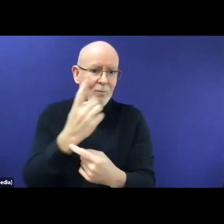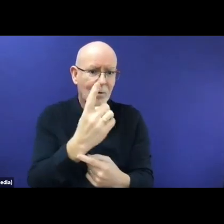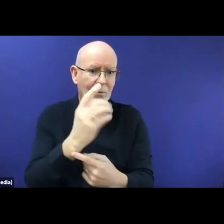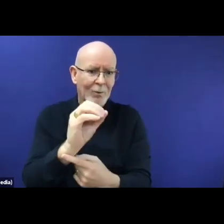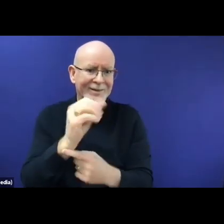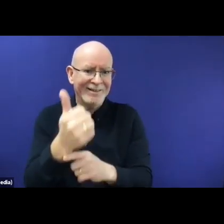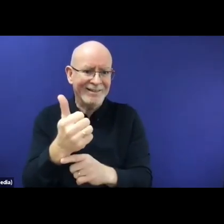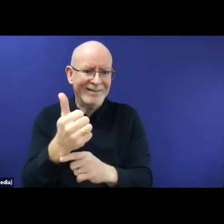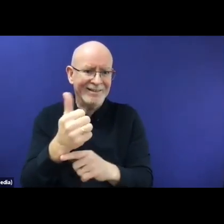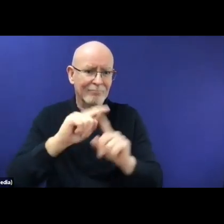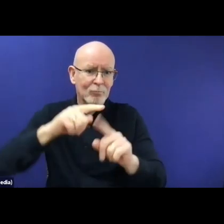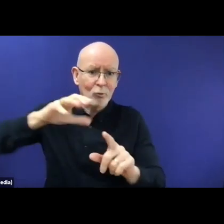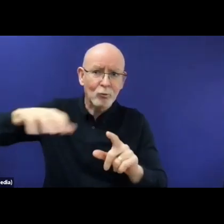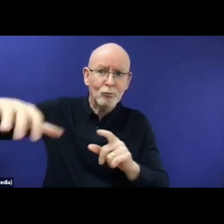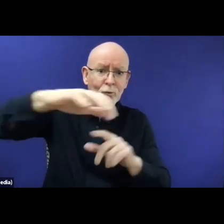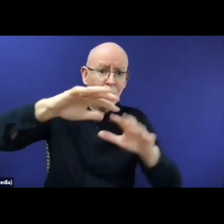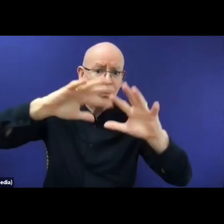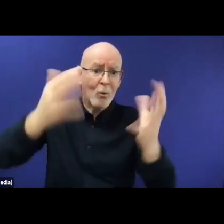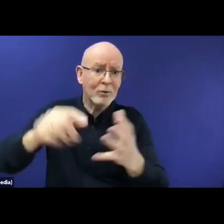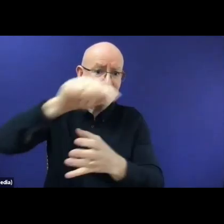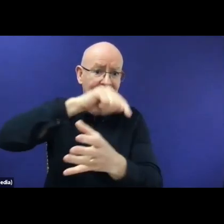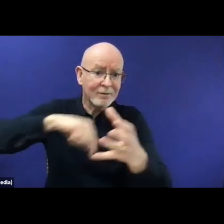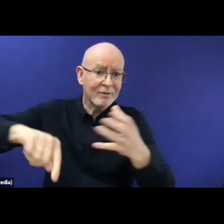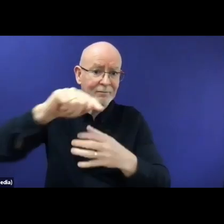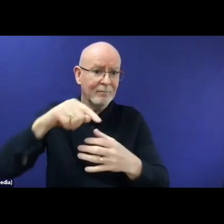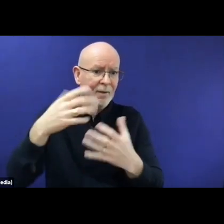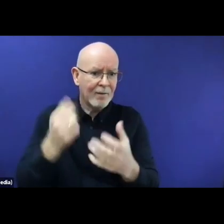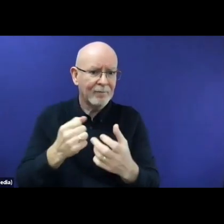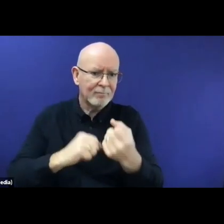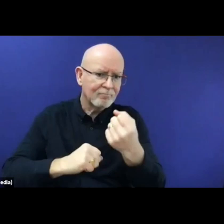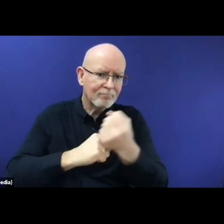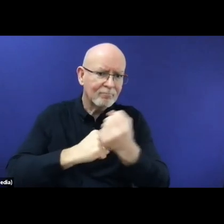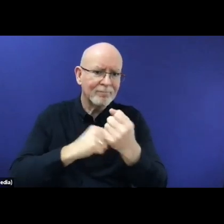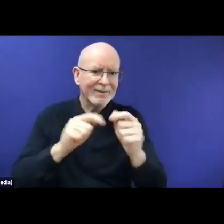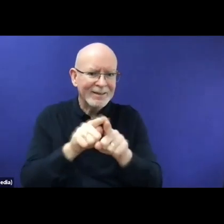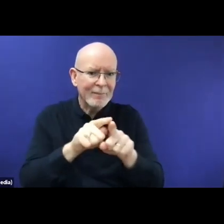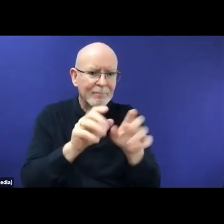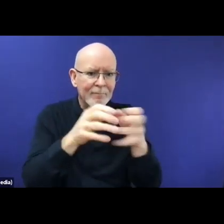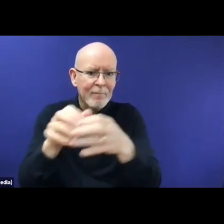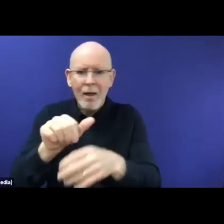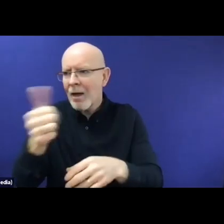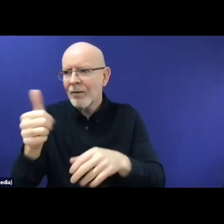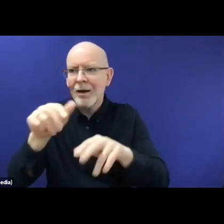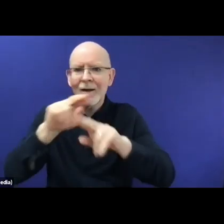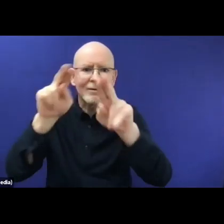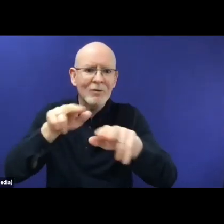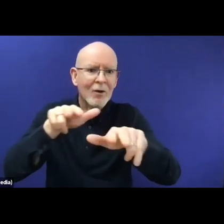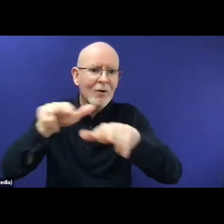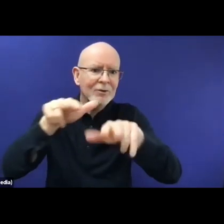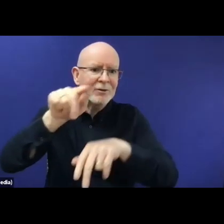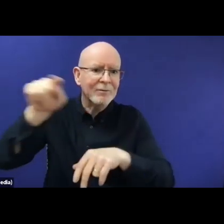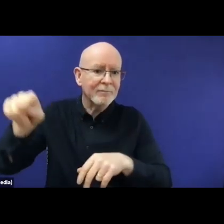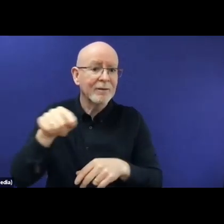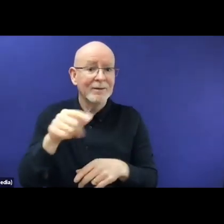have ratified the convention actually have introduced measures for its implementation. So in this countries,